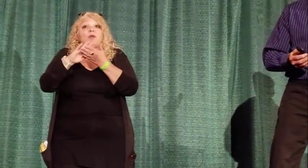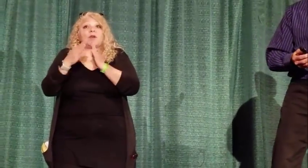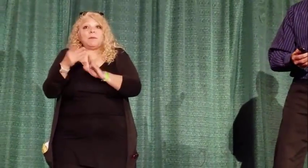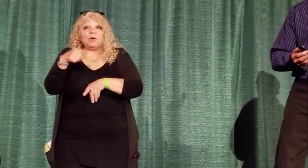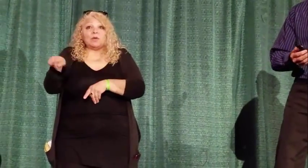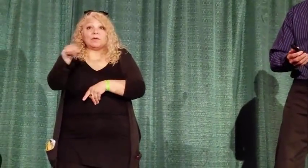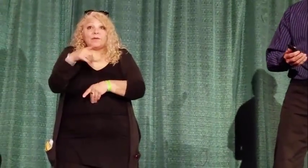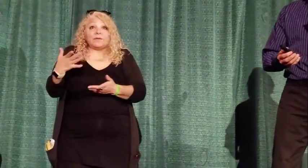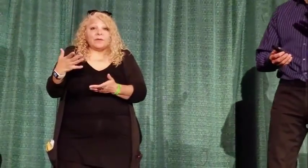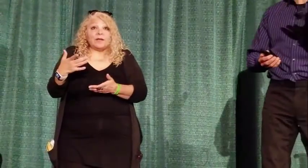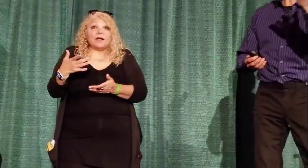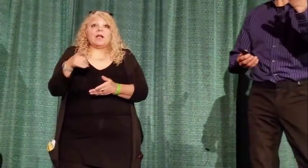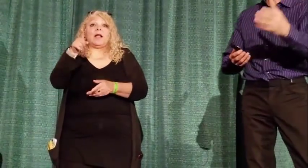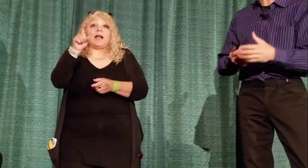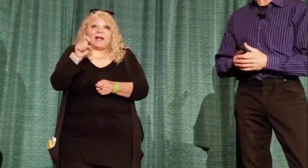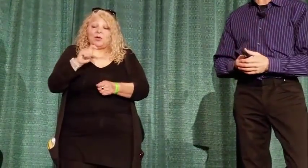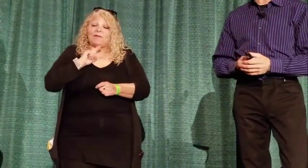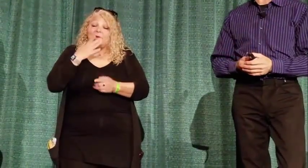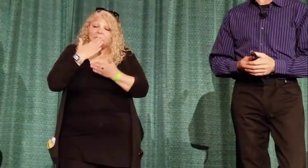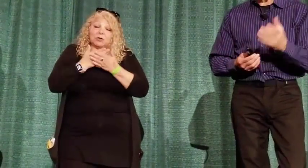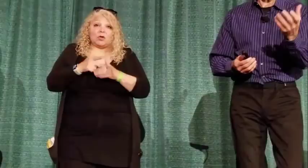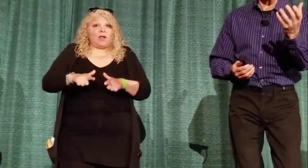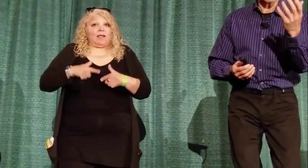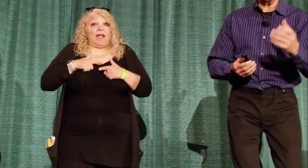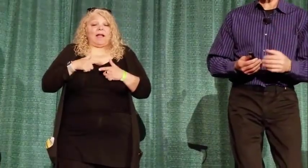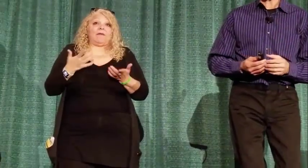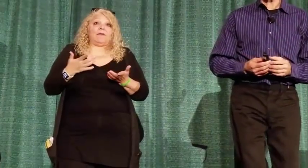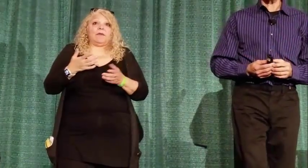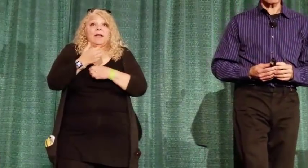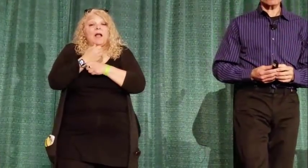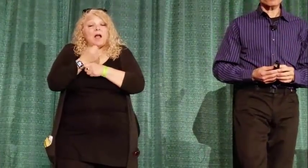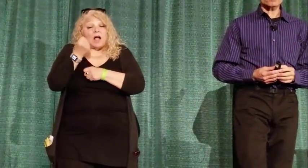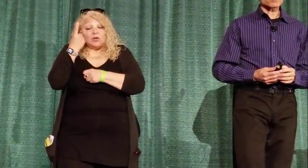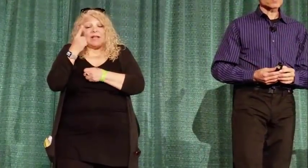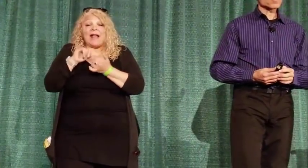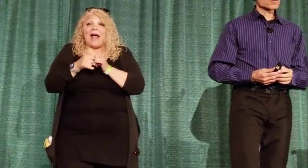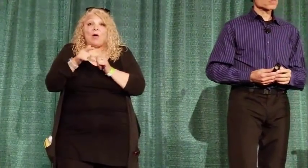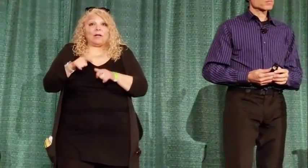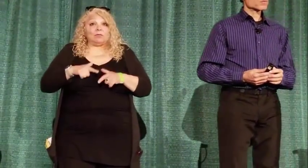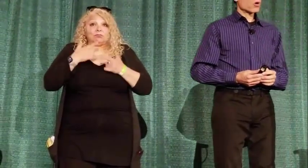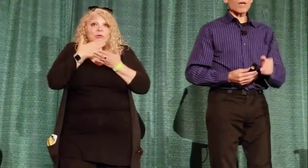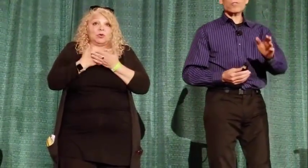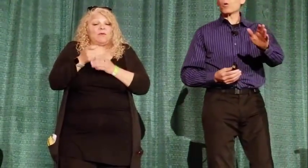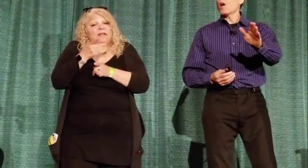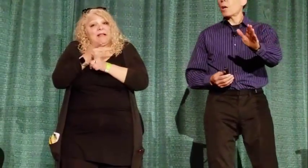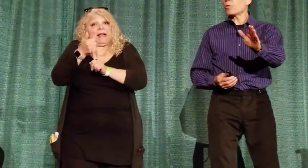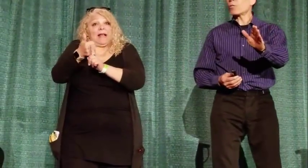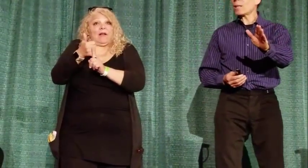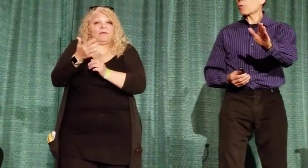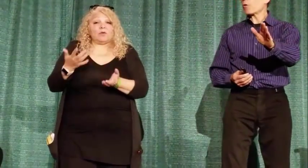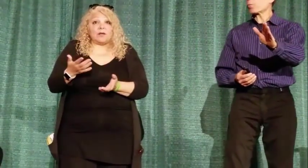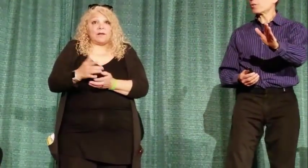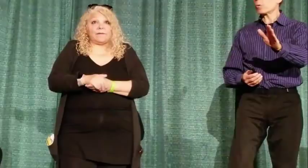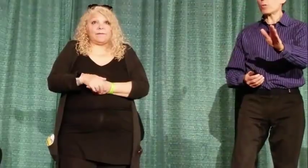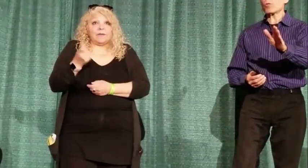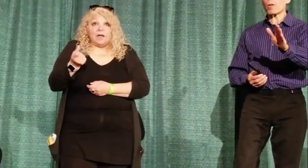don't respect you and you don't really live a life that's respectable. And that means taking good care of your health. Okay, so you're understanding